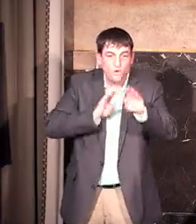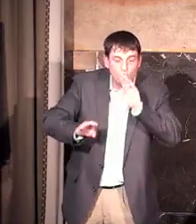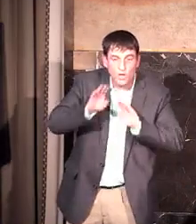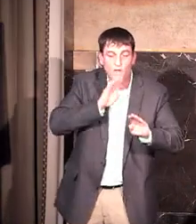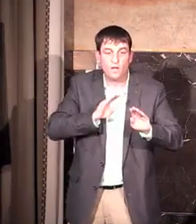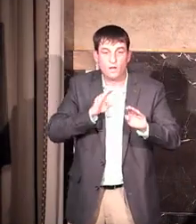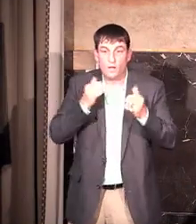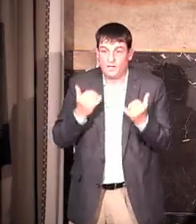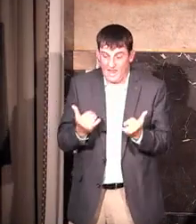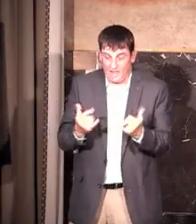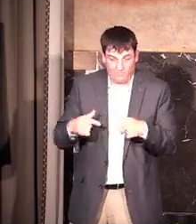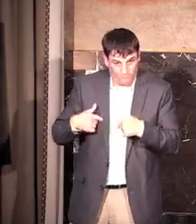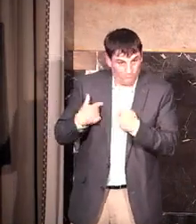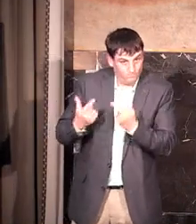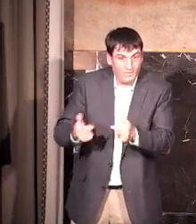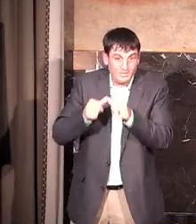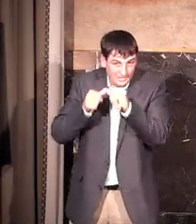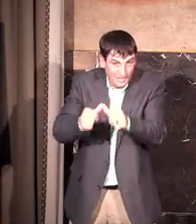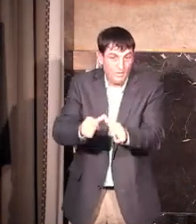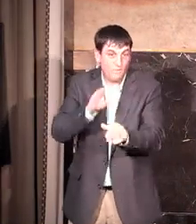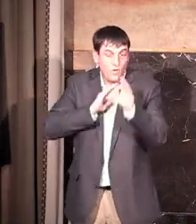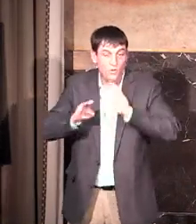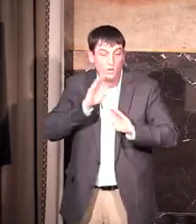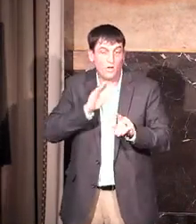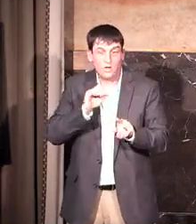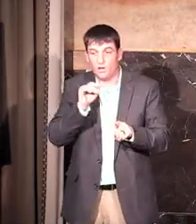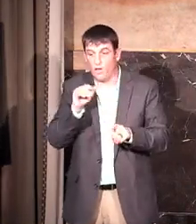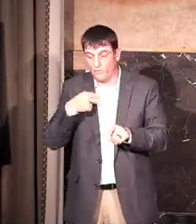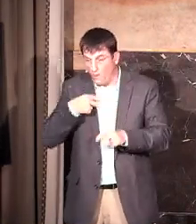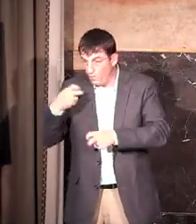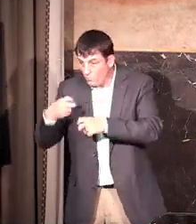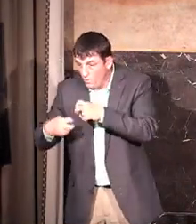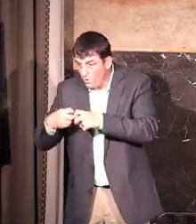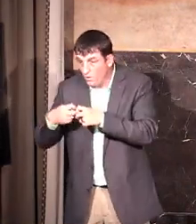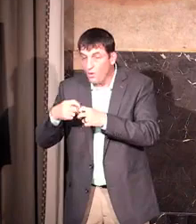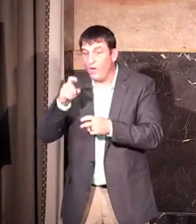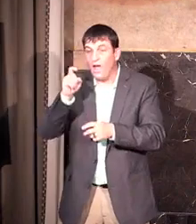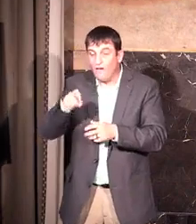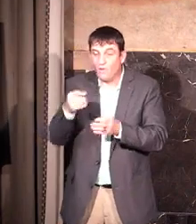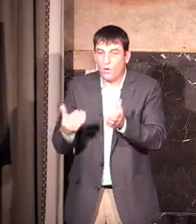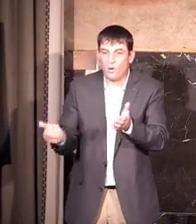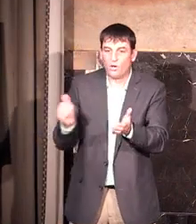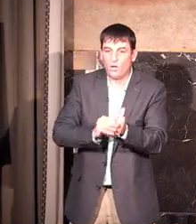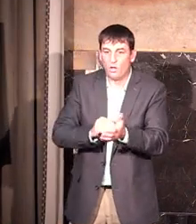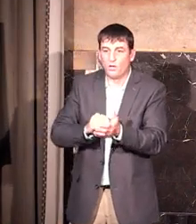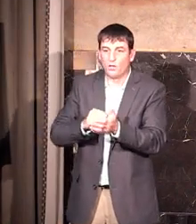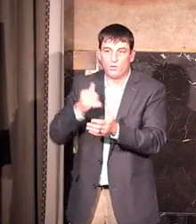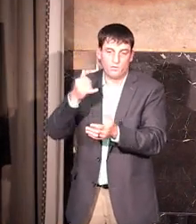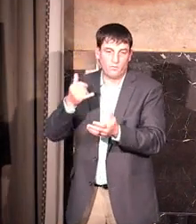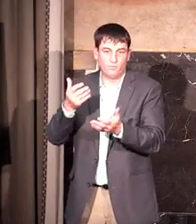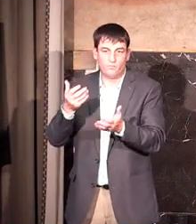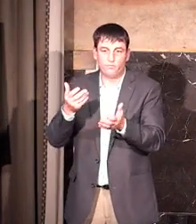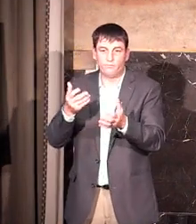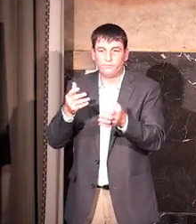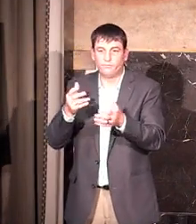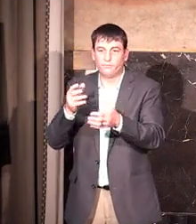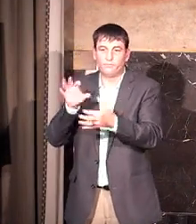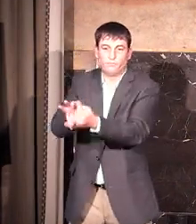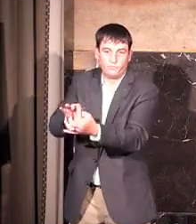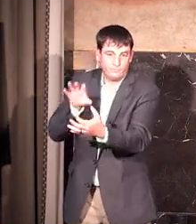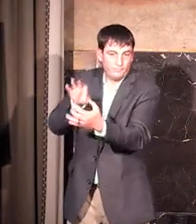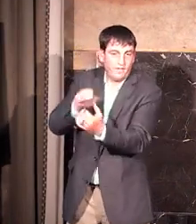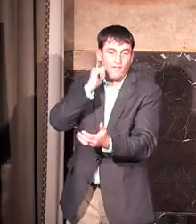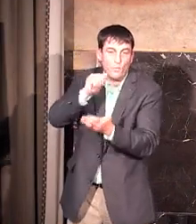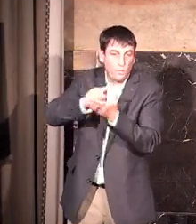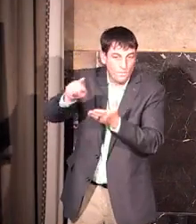continue to be frustrated because you don't just have to file, you have to recertify every week. Our state was among the first two in